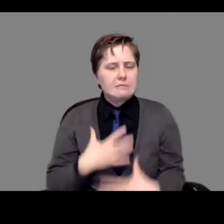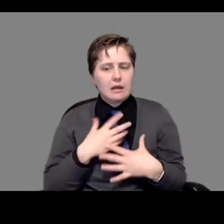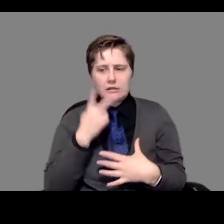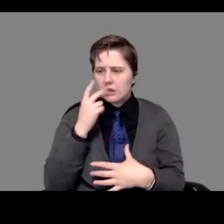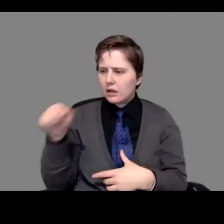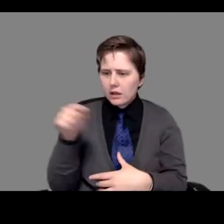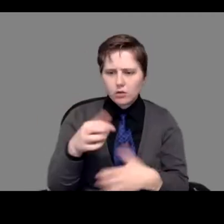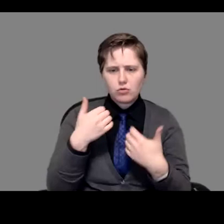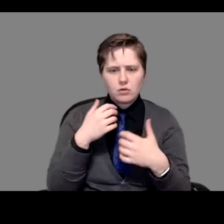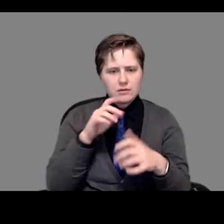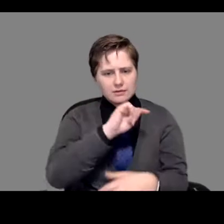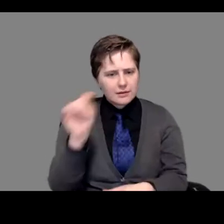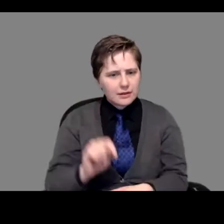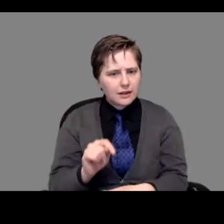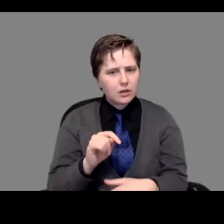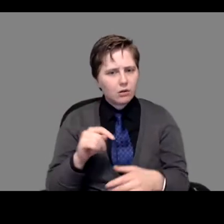Toledo become so,